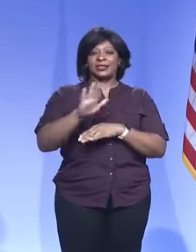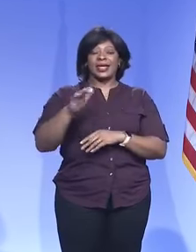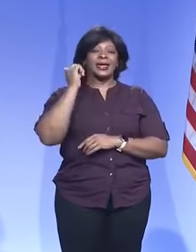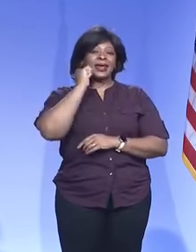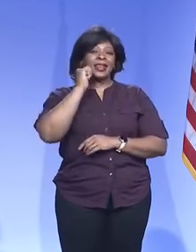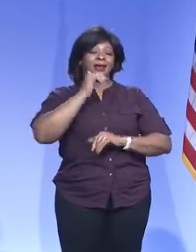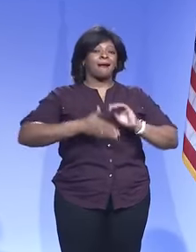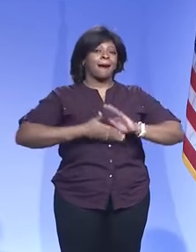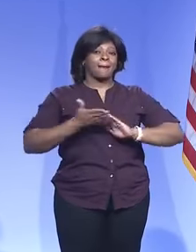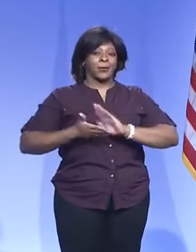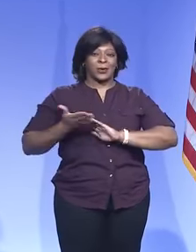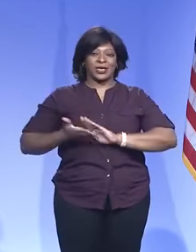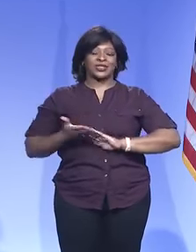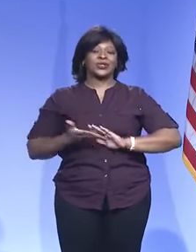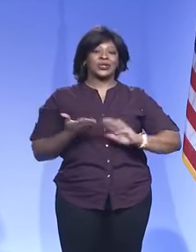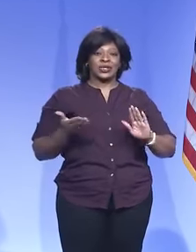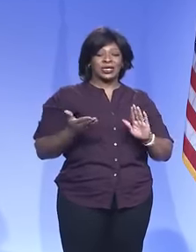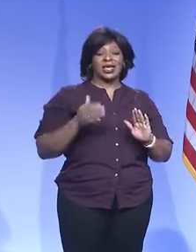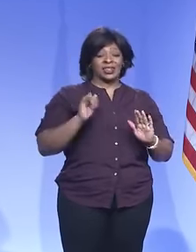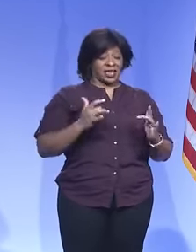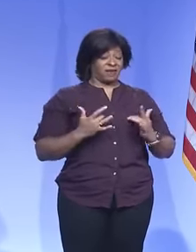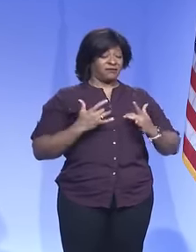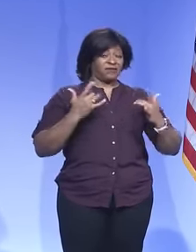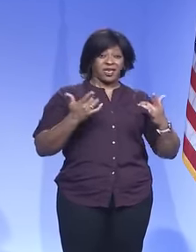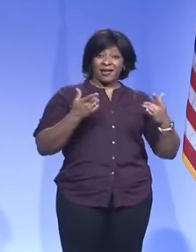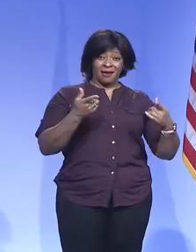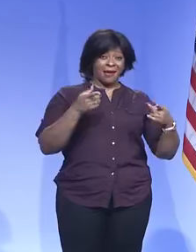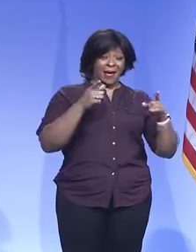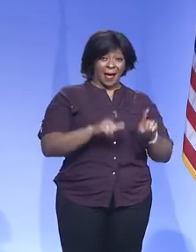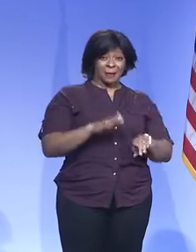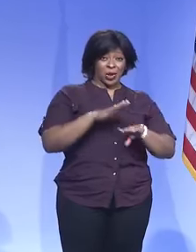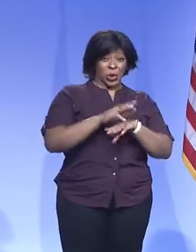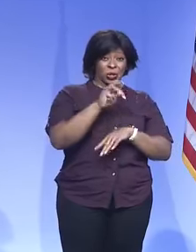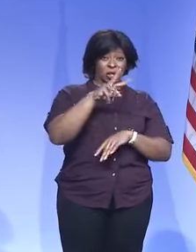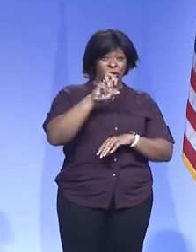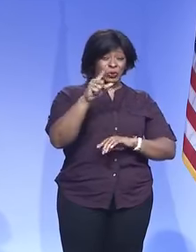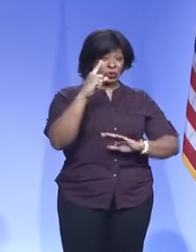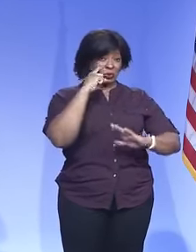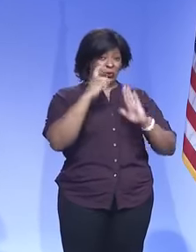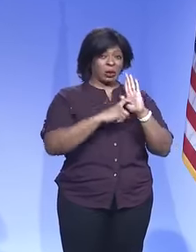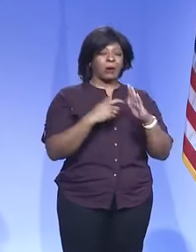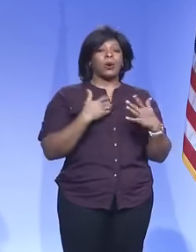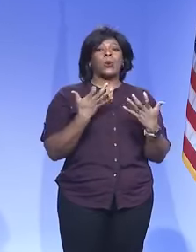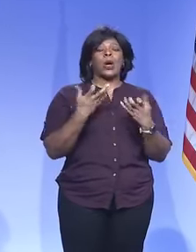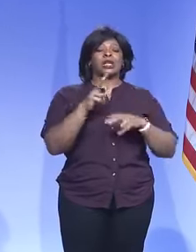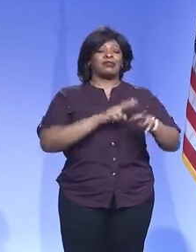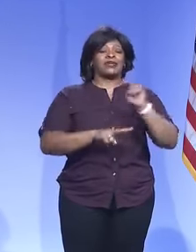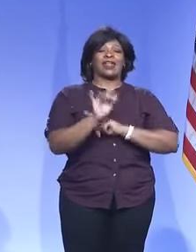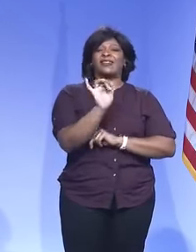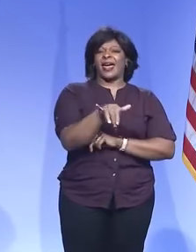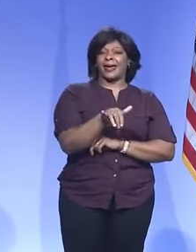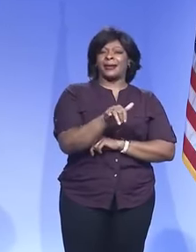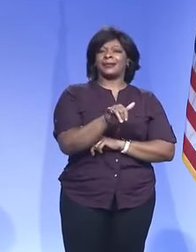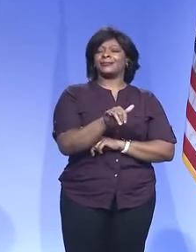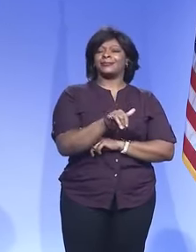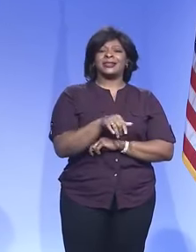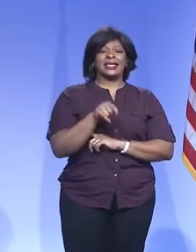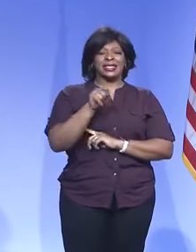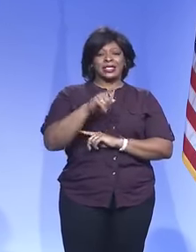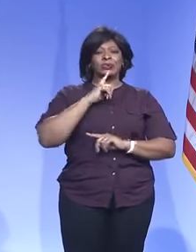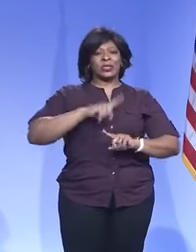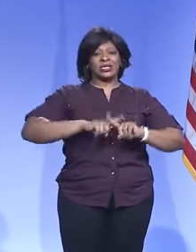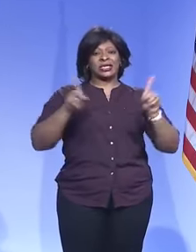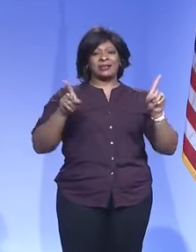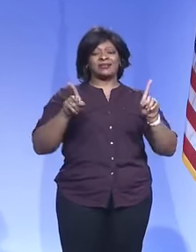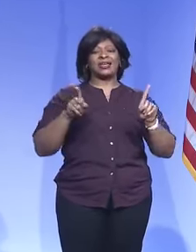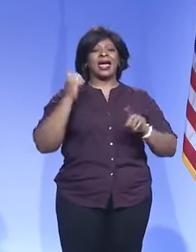day-to-day operations. So the event that has been in the media, we really want to view that as this was different than